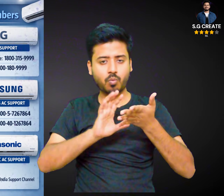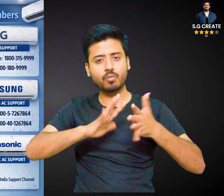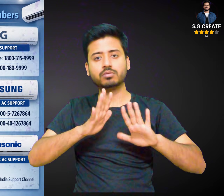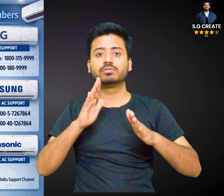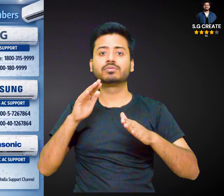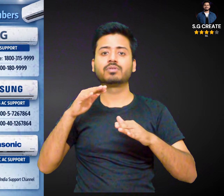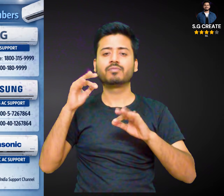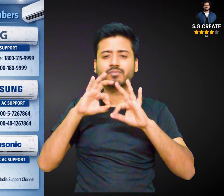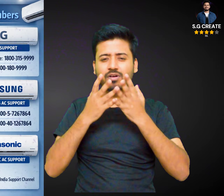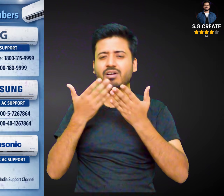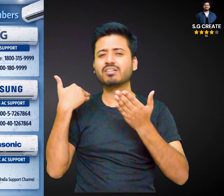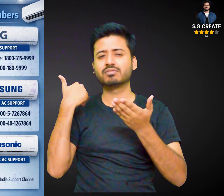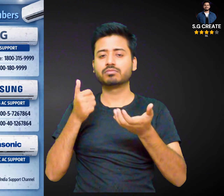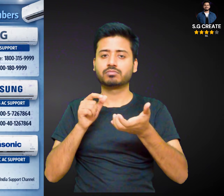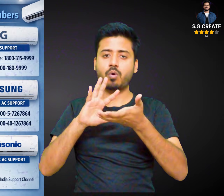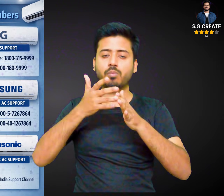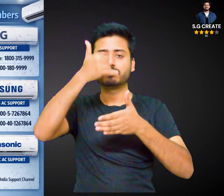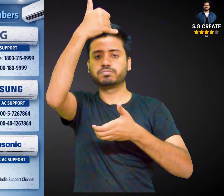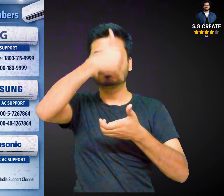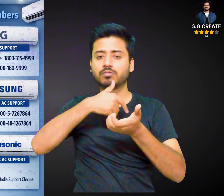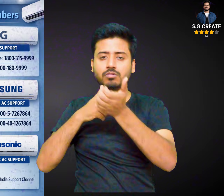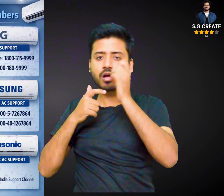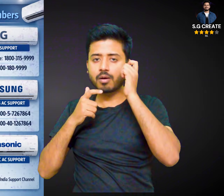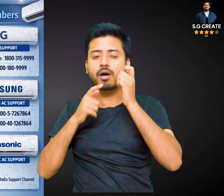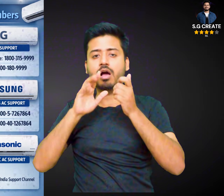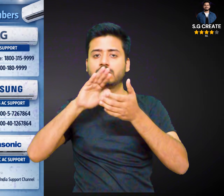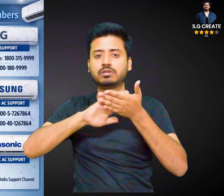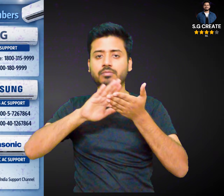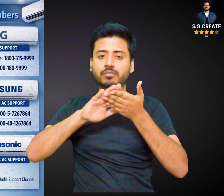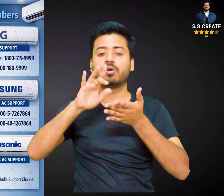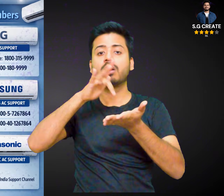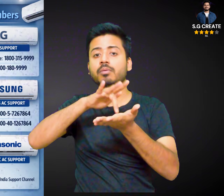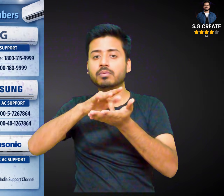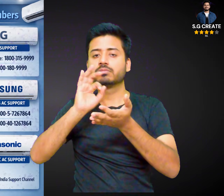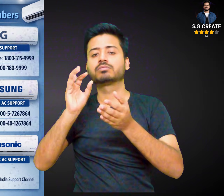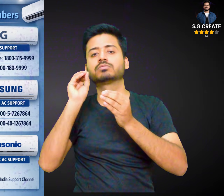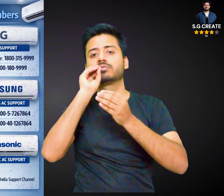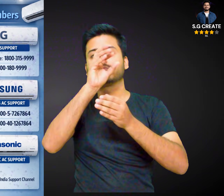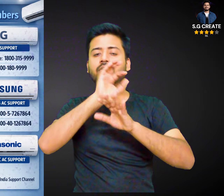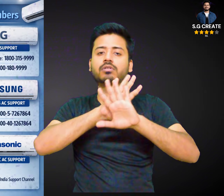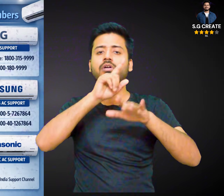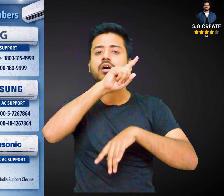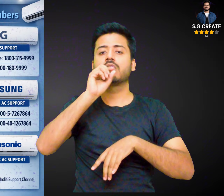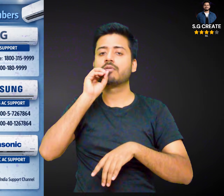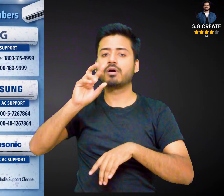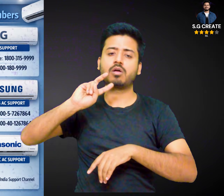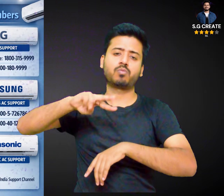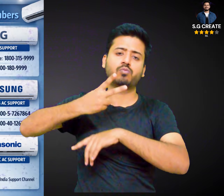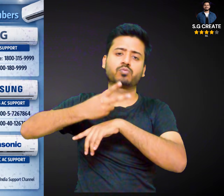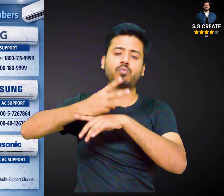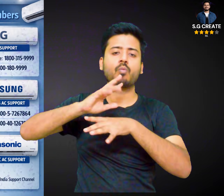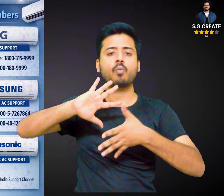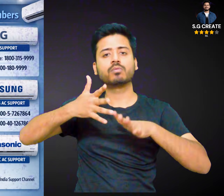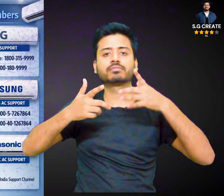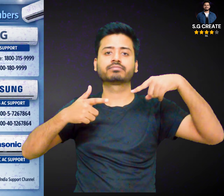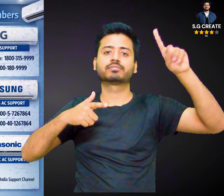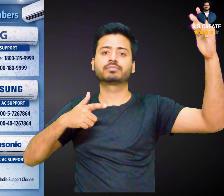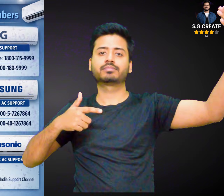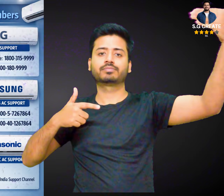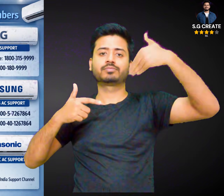heat. Outer casing feels hot to the touch. Instant emergency response steps. Cut power. Turn off the main circuit breaker